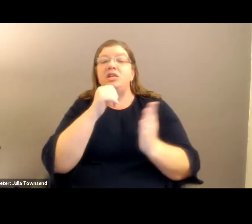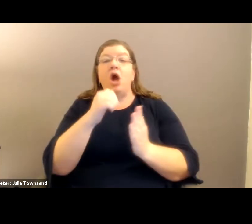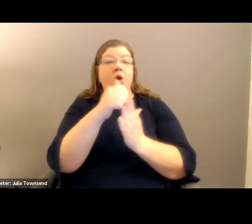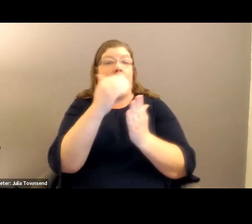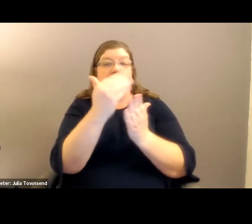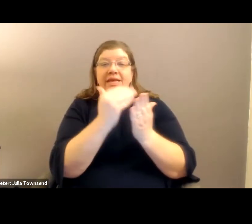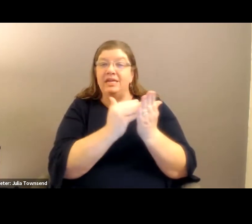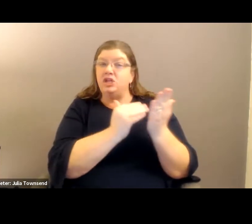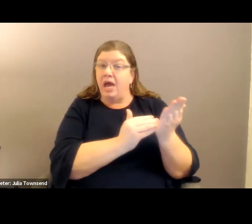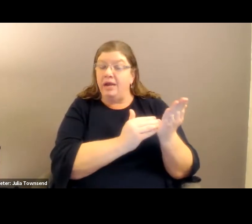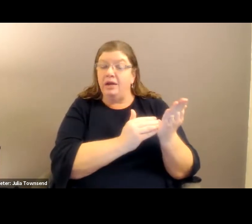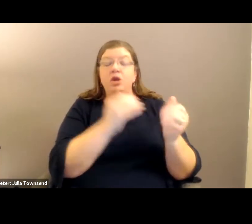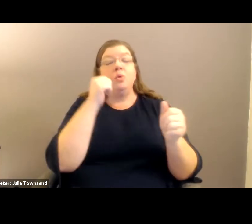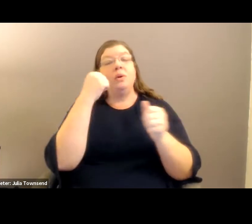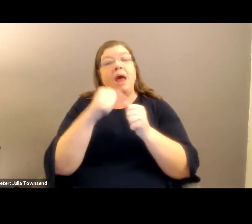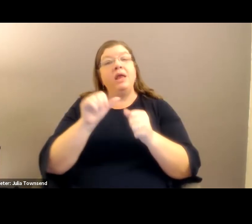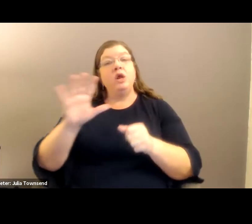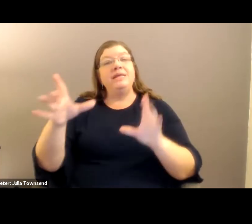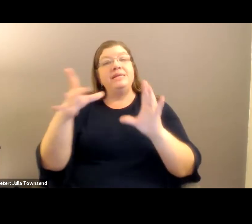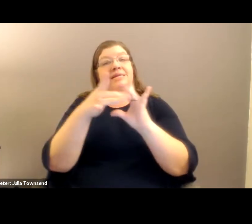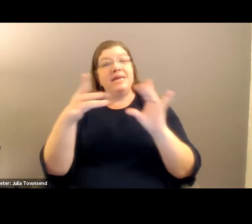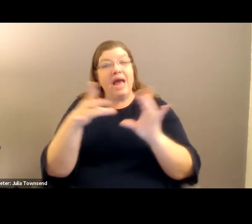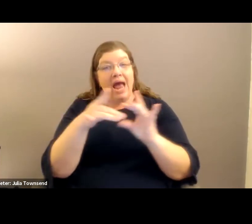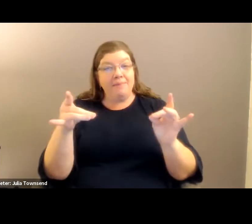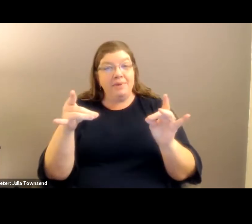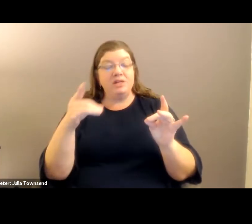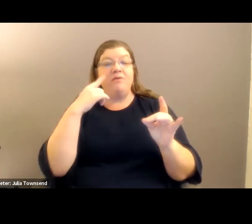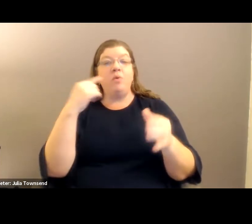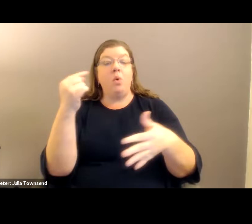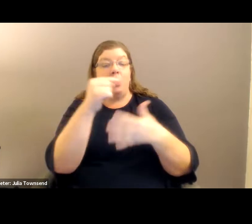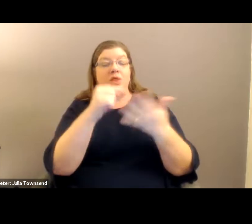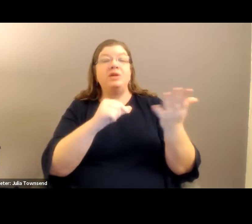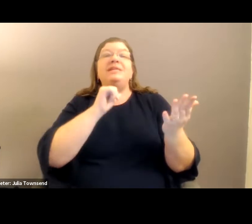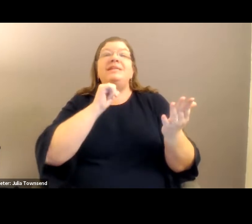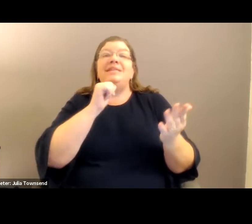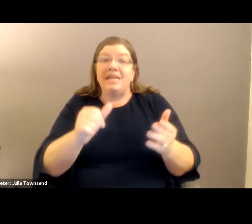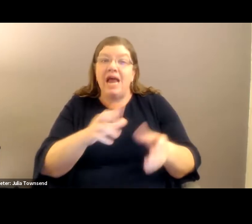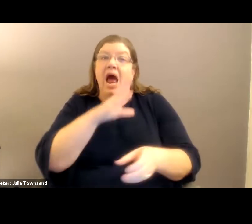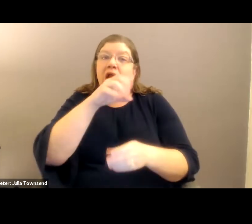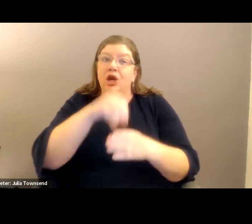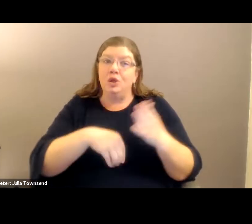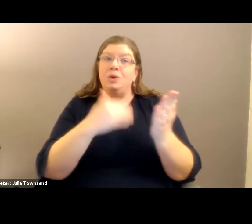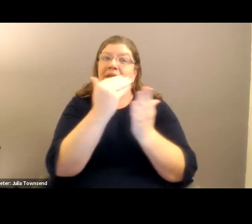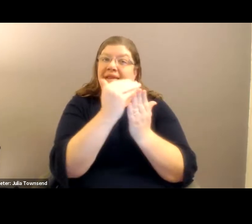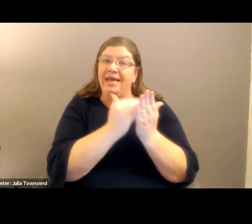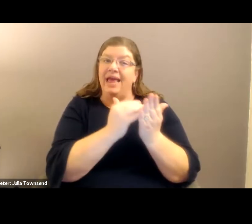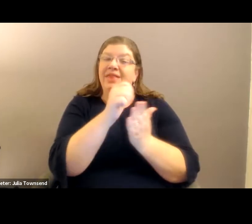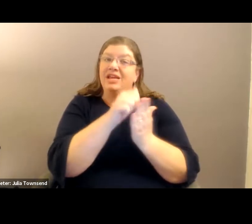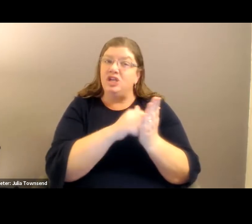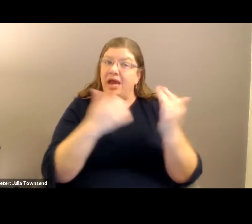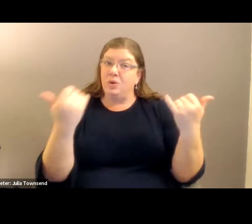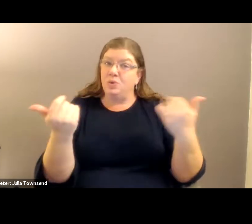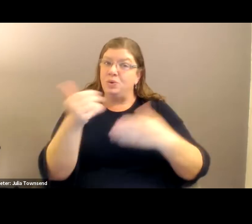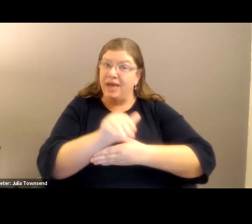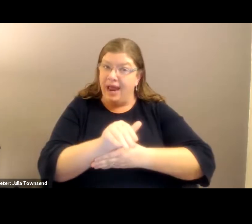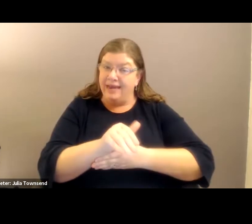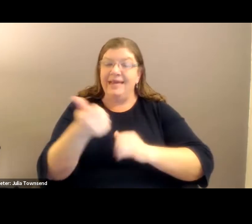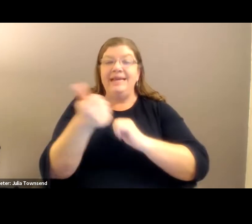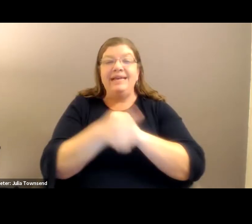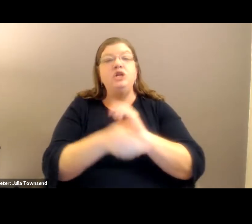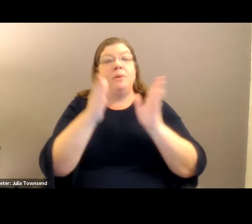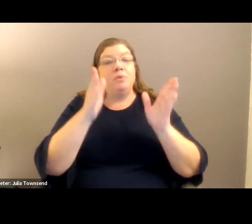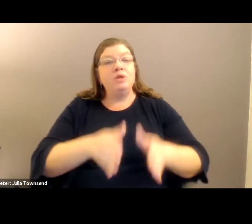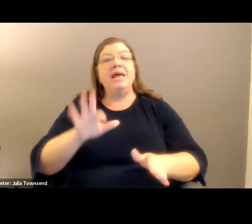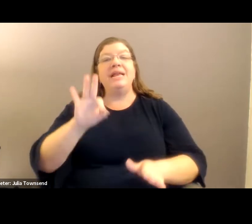a reminder that these comments are for items that are not on the agenda this evening. Each speaker is allotted 90